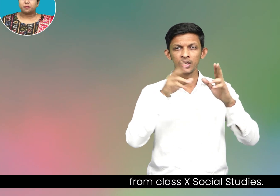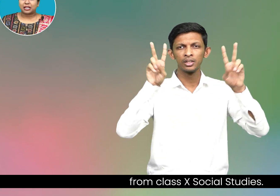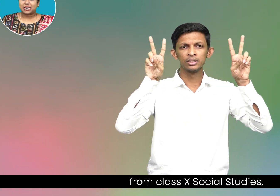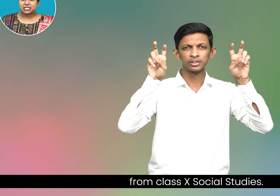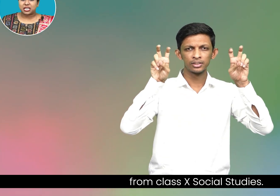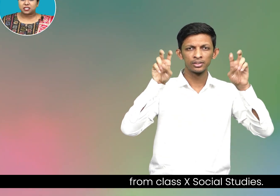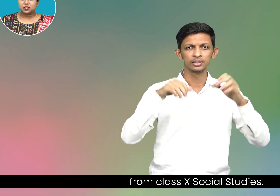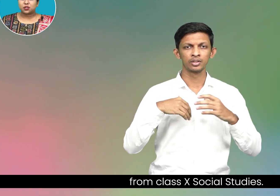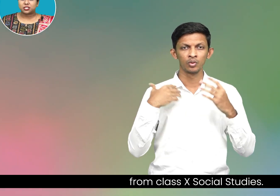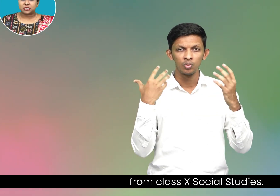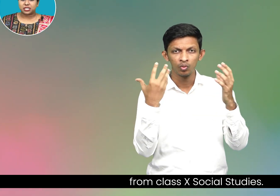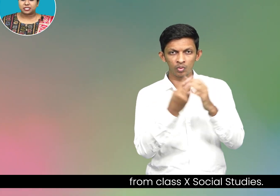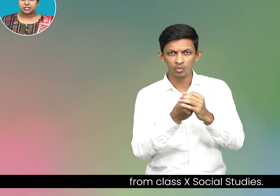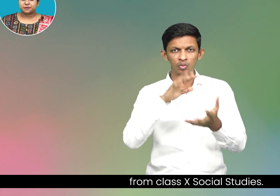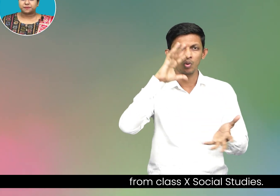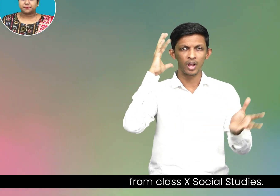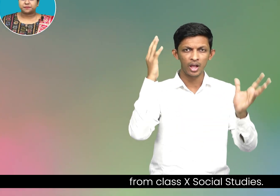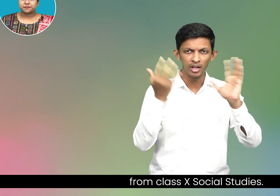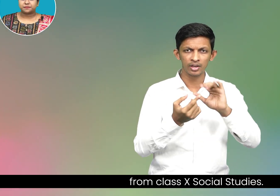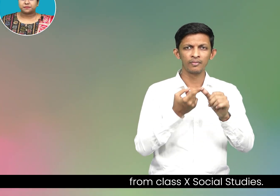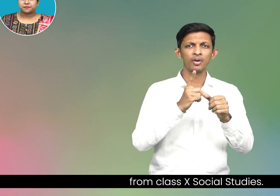from class 10 social studies.